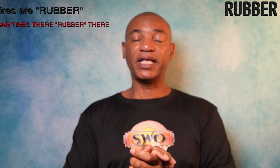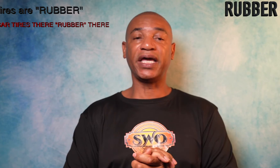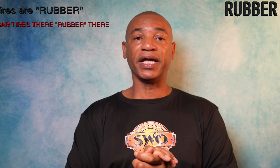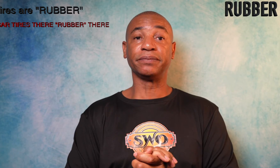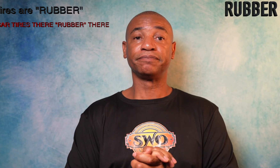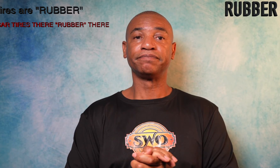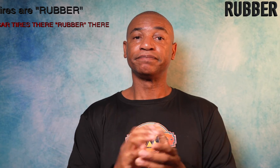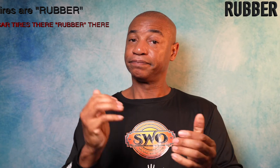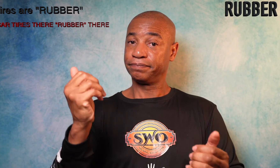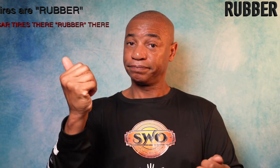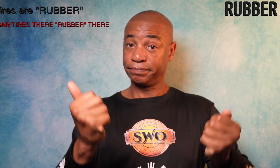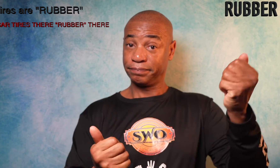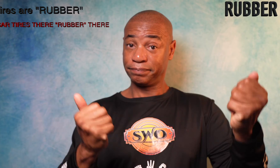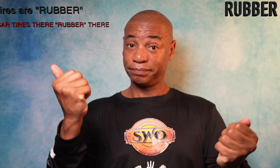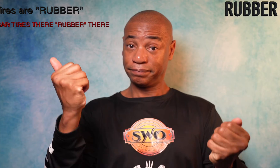again.